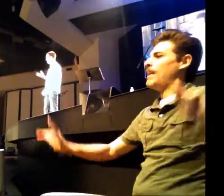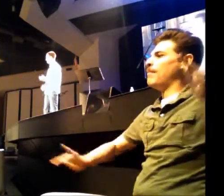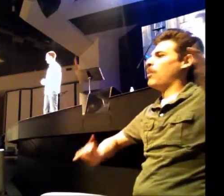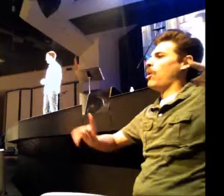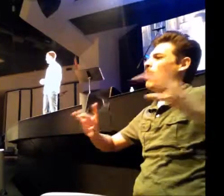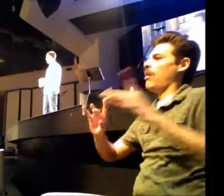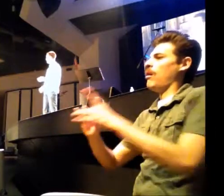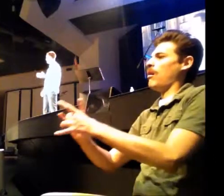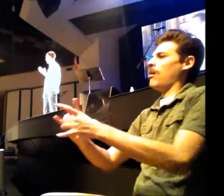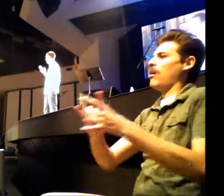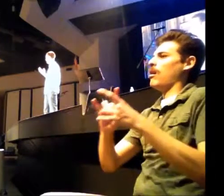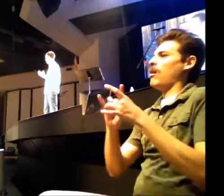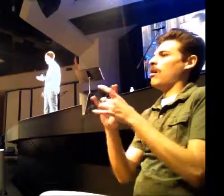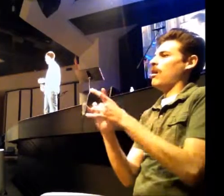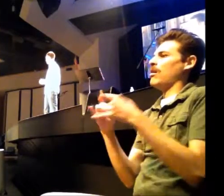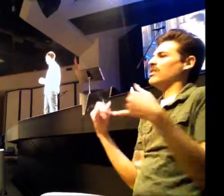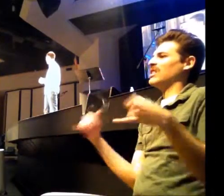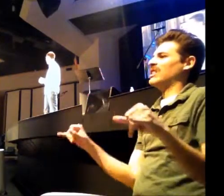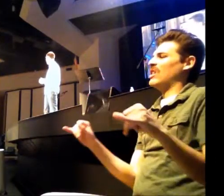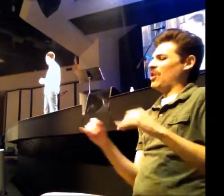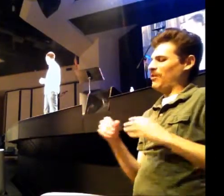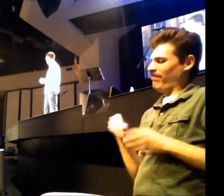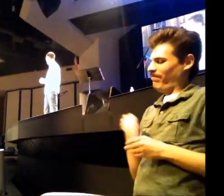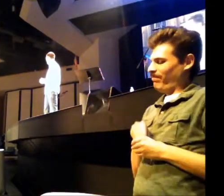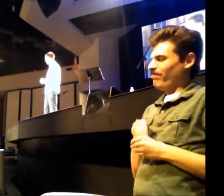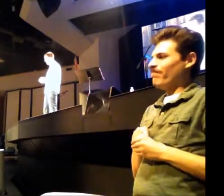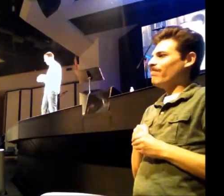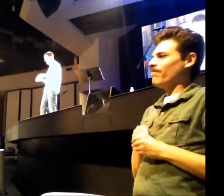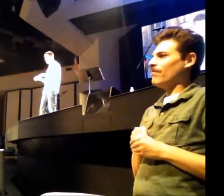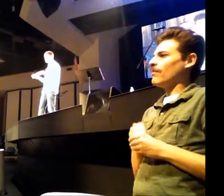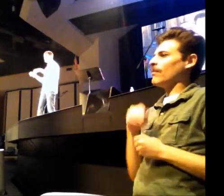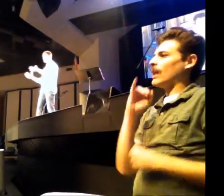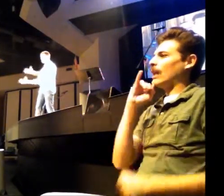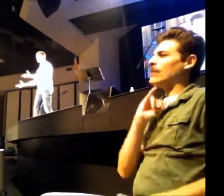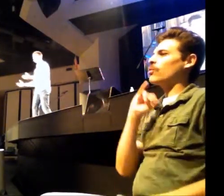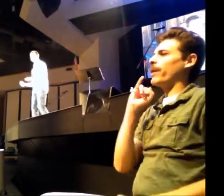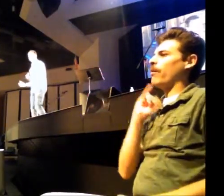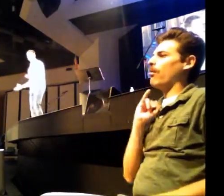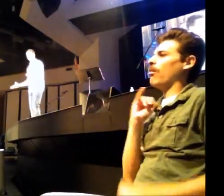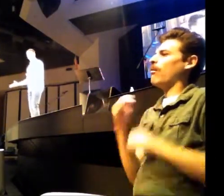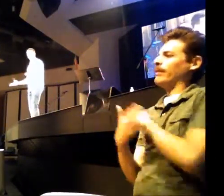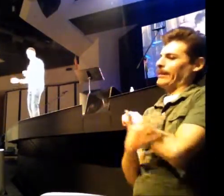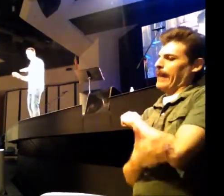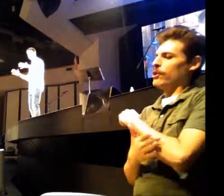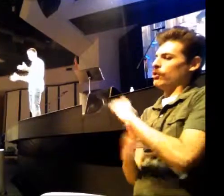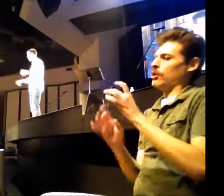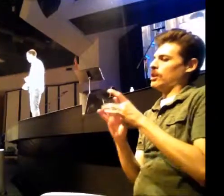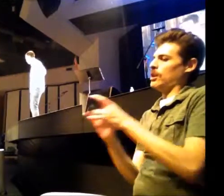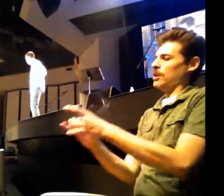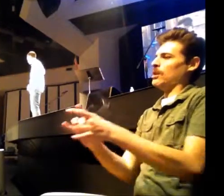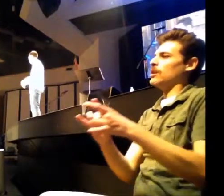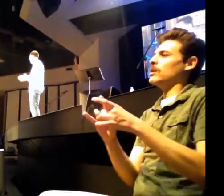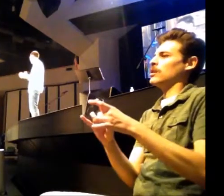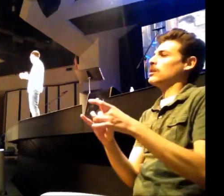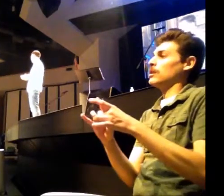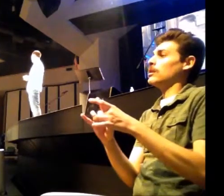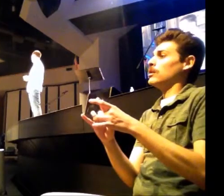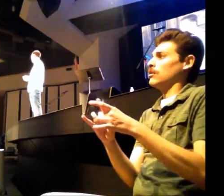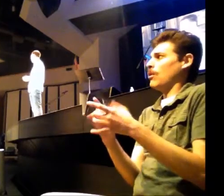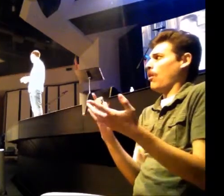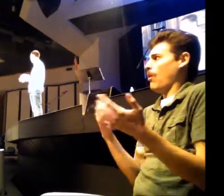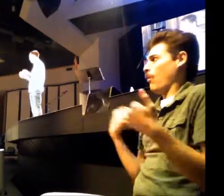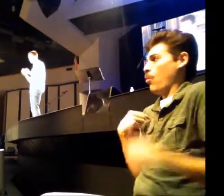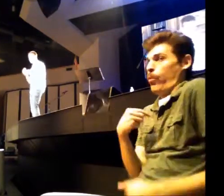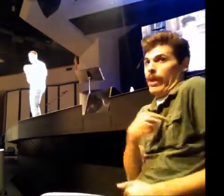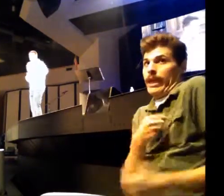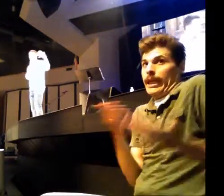them a nation. They were Israel. And so as a church, because we, in fact, even in this place, we are a people who